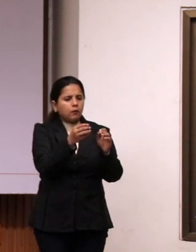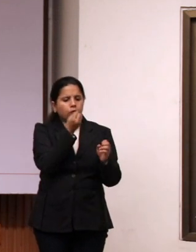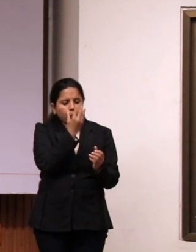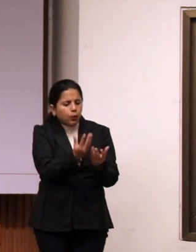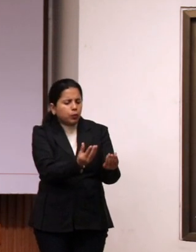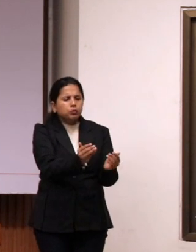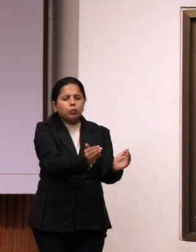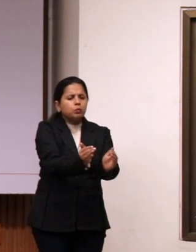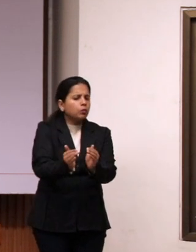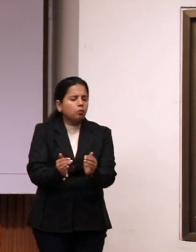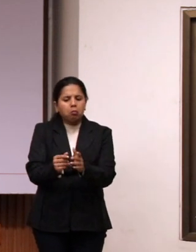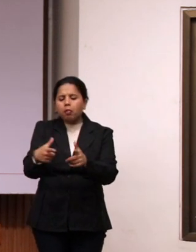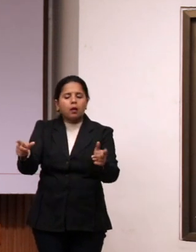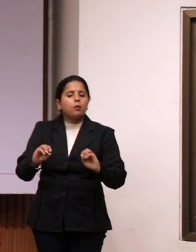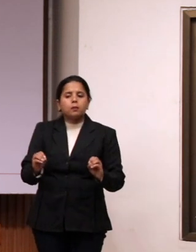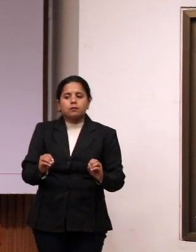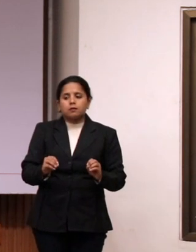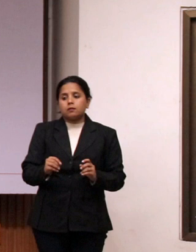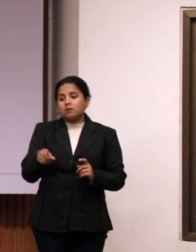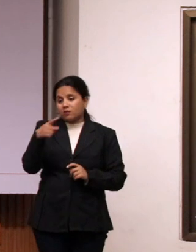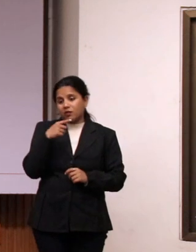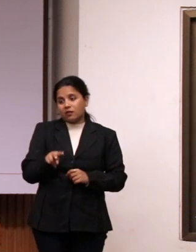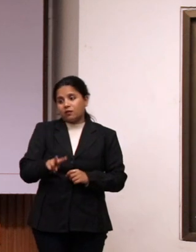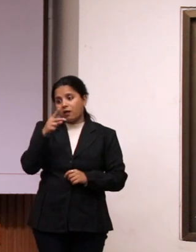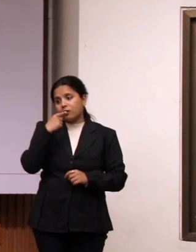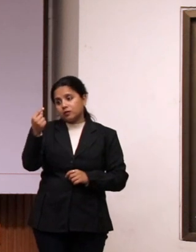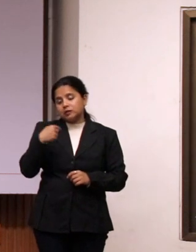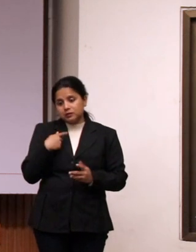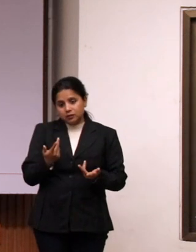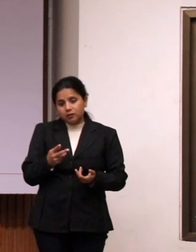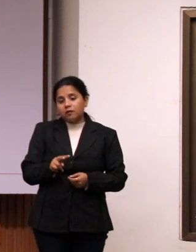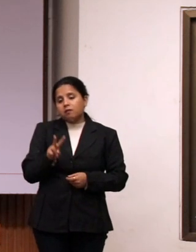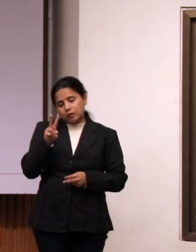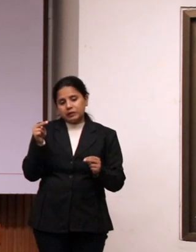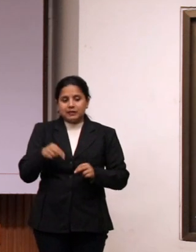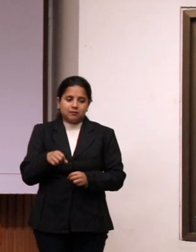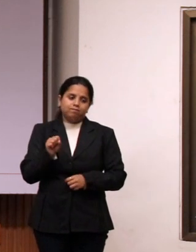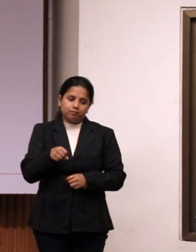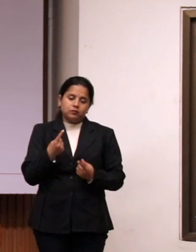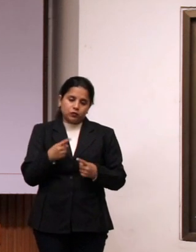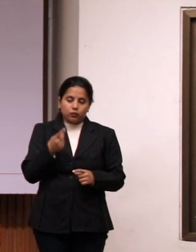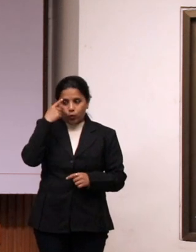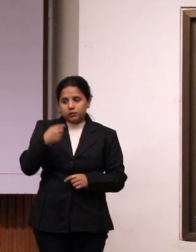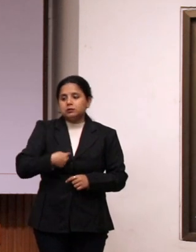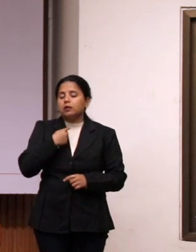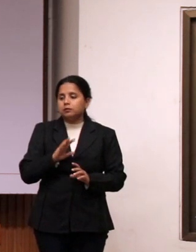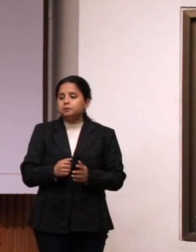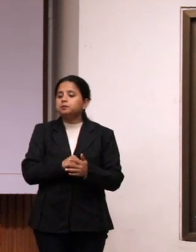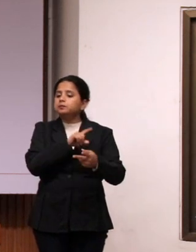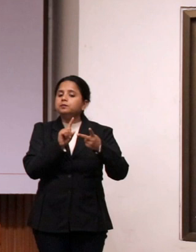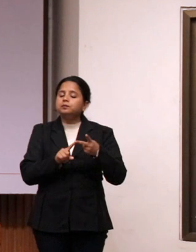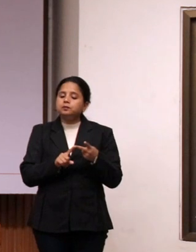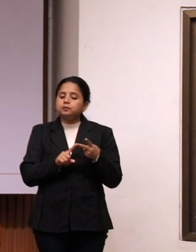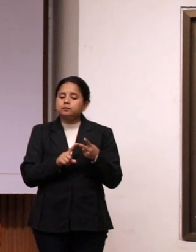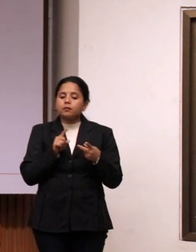So, sahab ne values ki baat ki thi, that values is also needed for ourselves. Second thing, as far